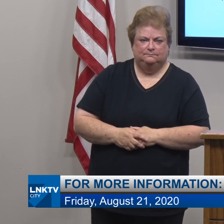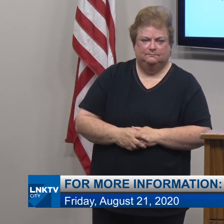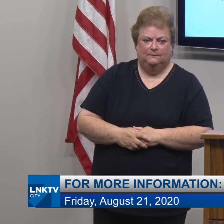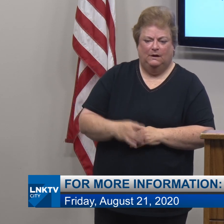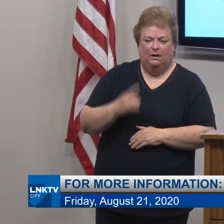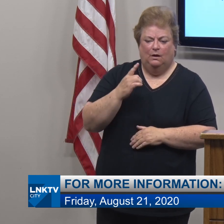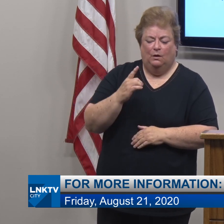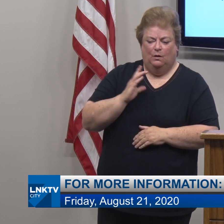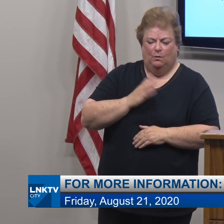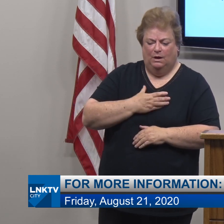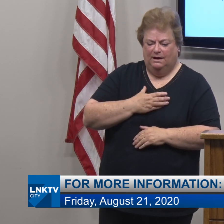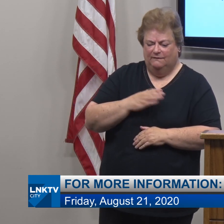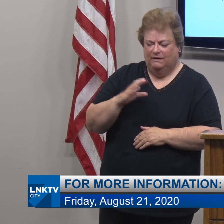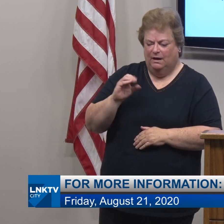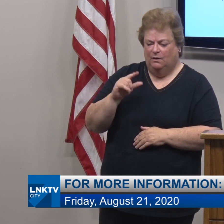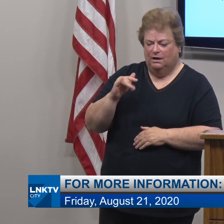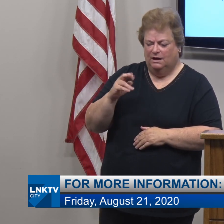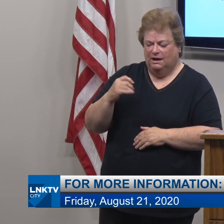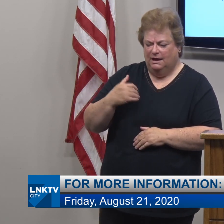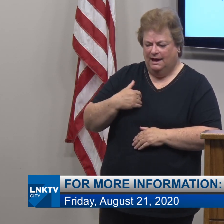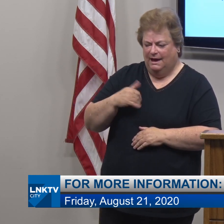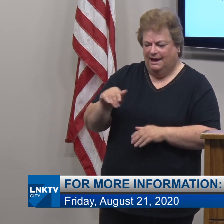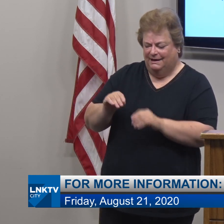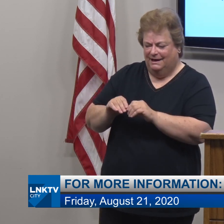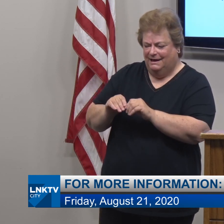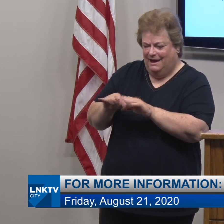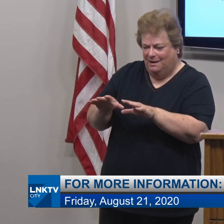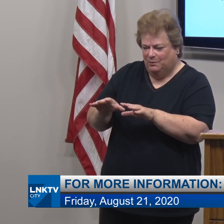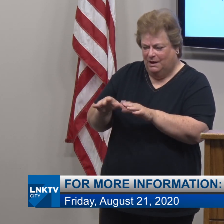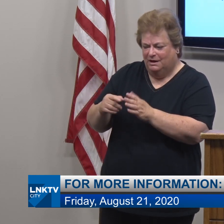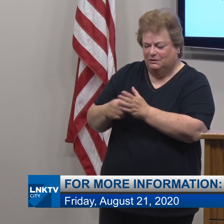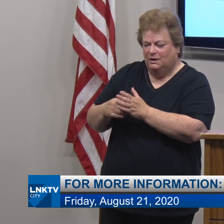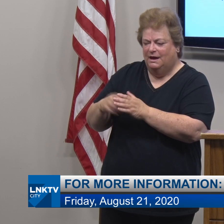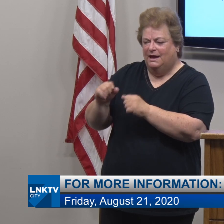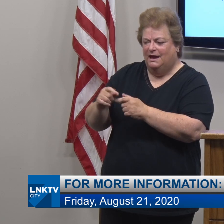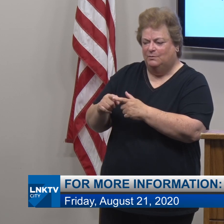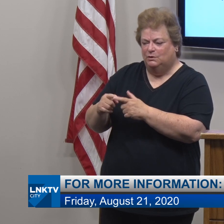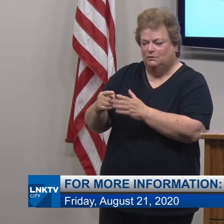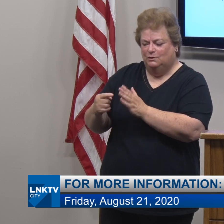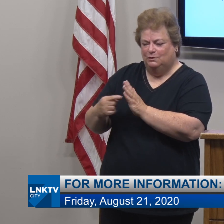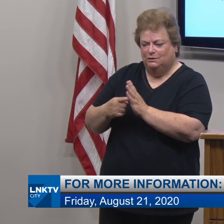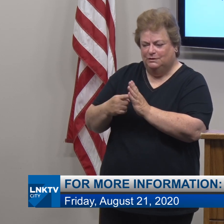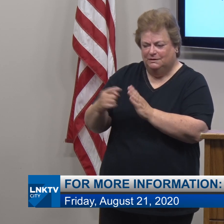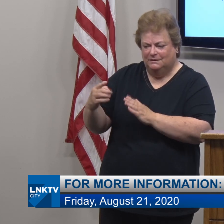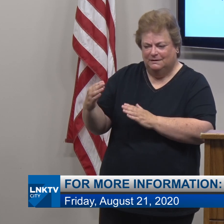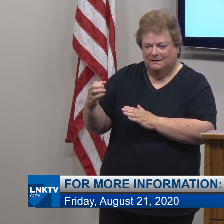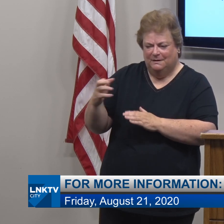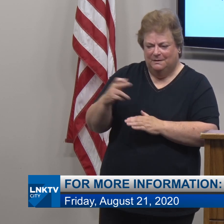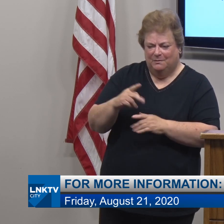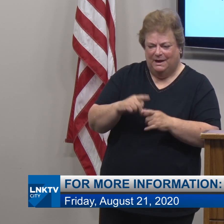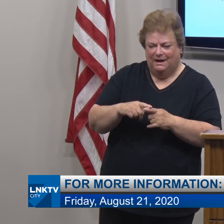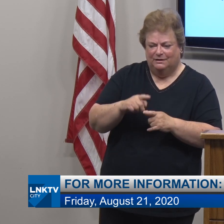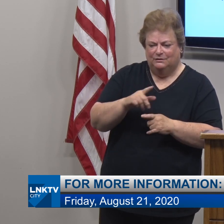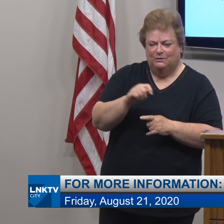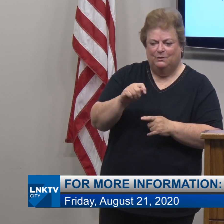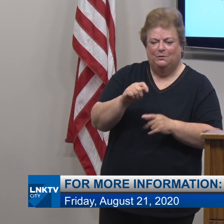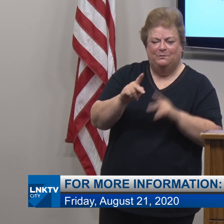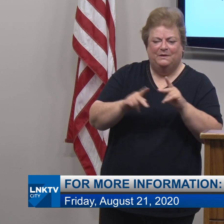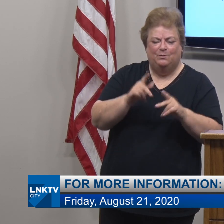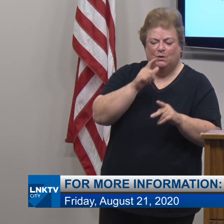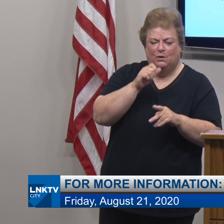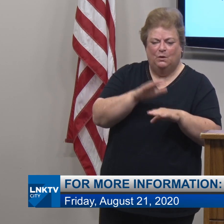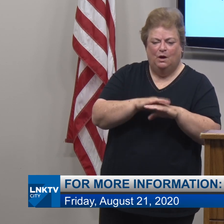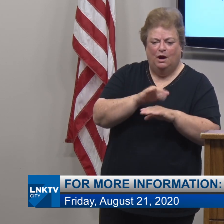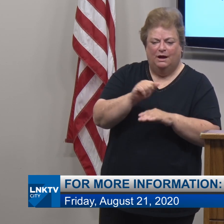One of our colleagues had an outbreak due, and they were able to trace it back to members that were on a party bus, so that was